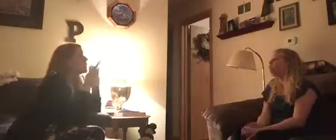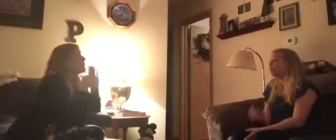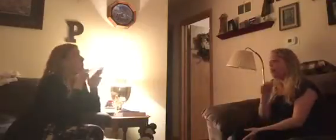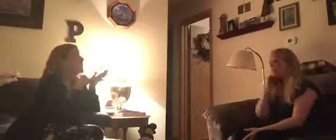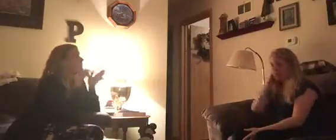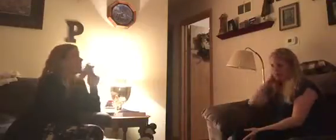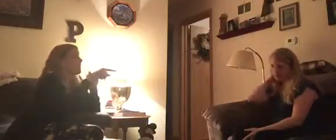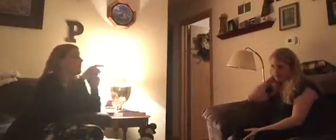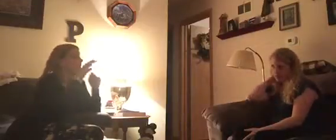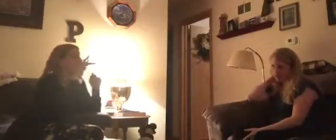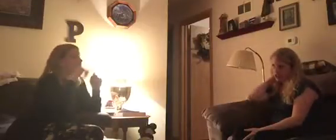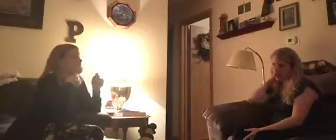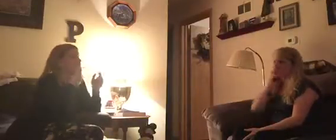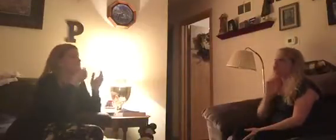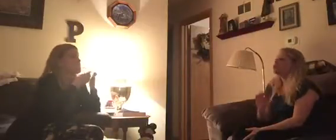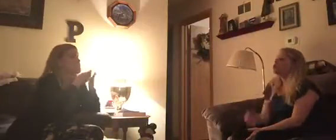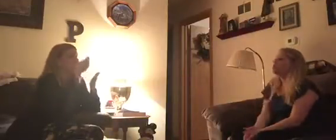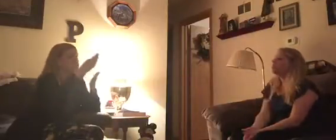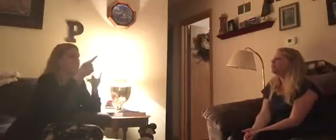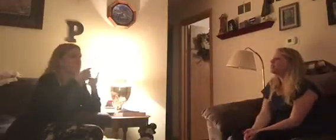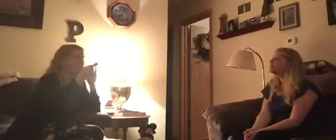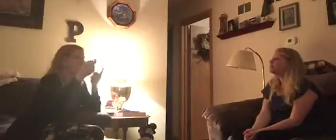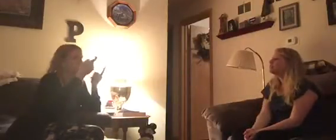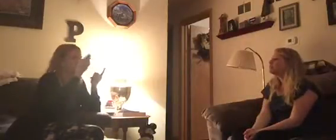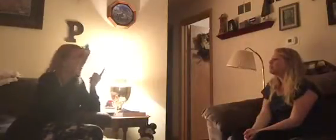Okay, I got that. So you mean